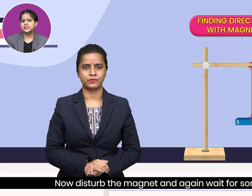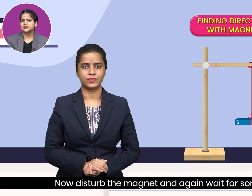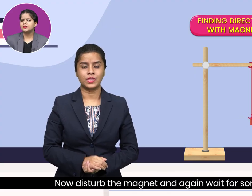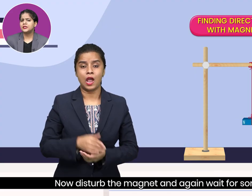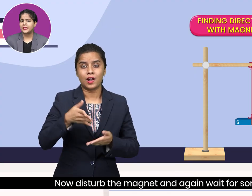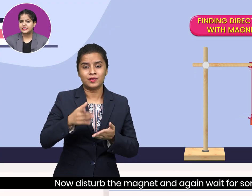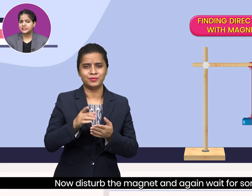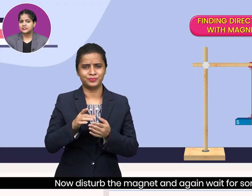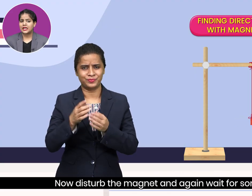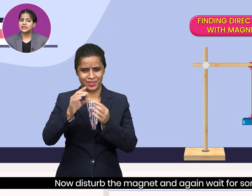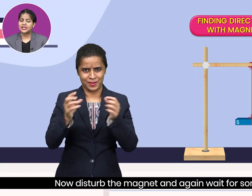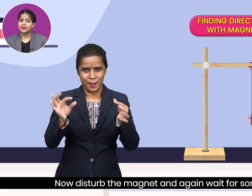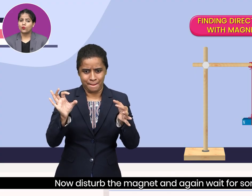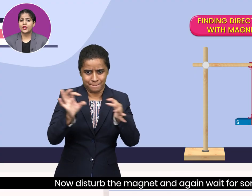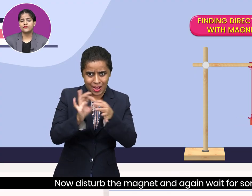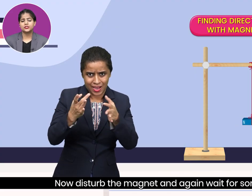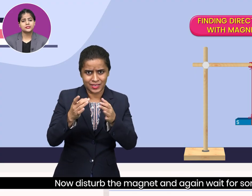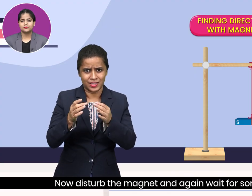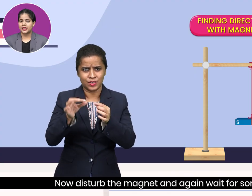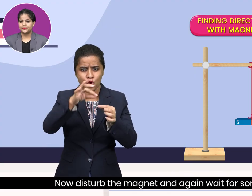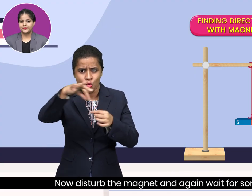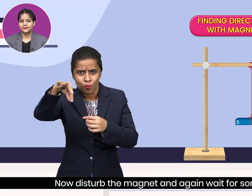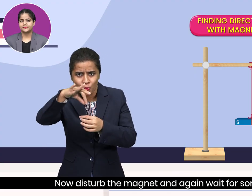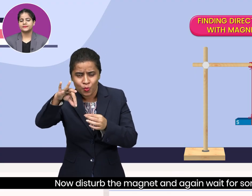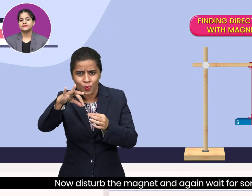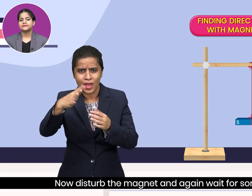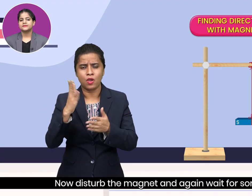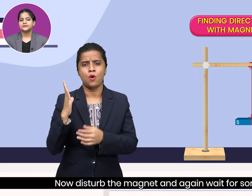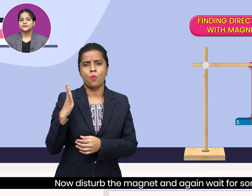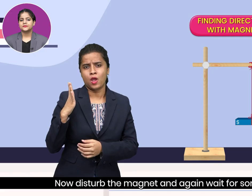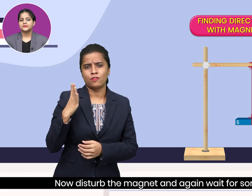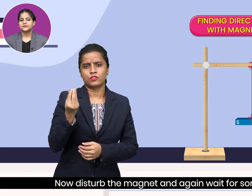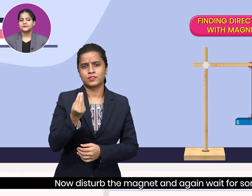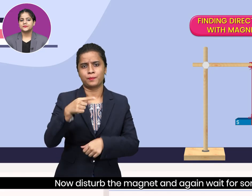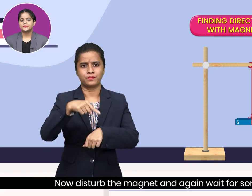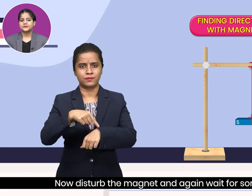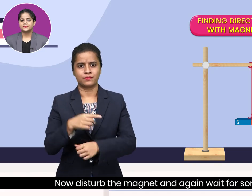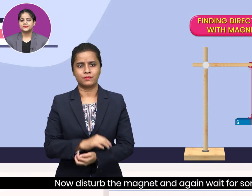Now, disturb the magnet and again wait for some time.